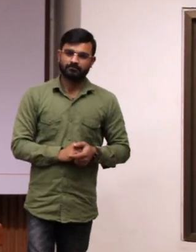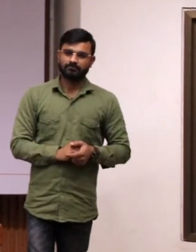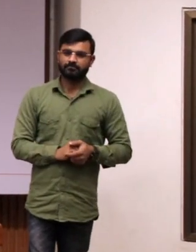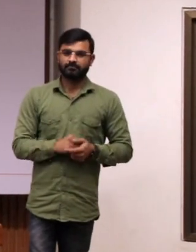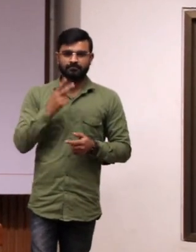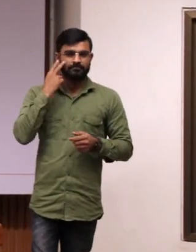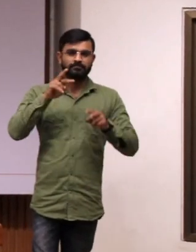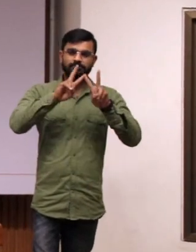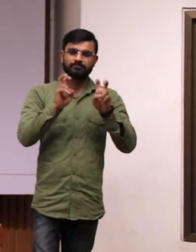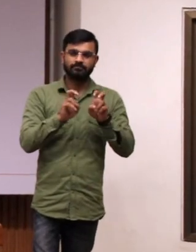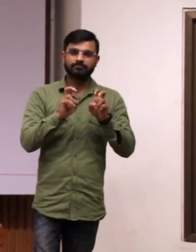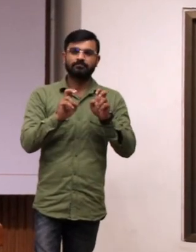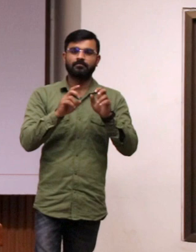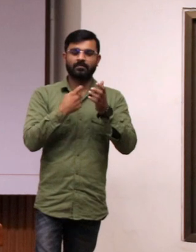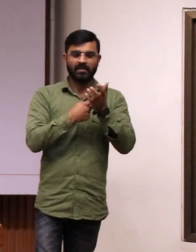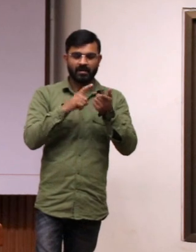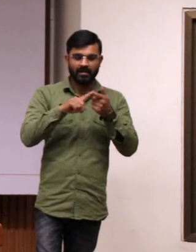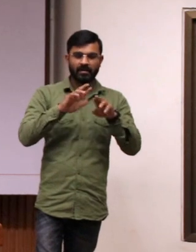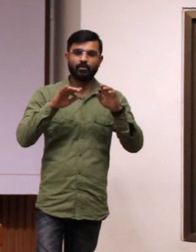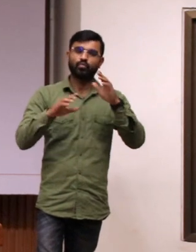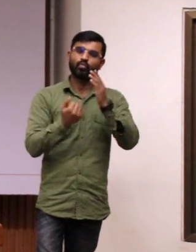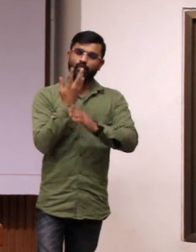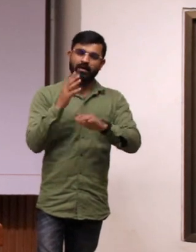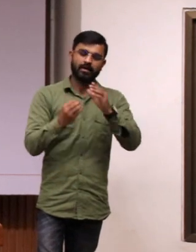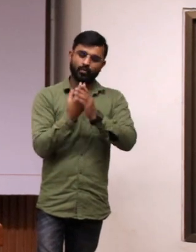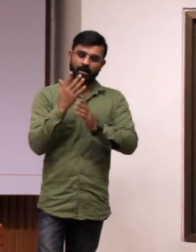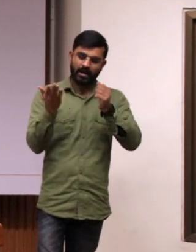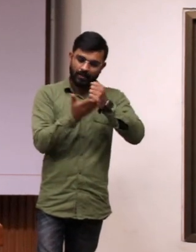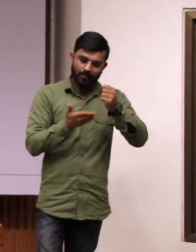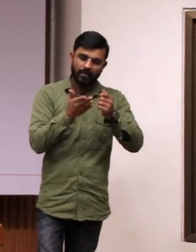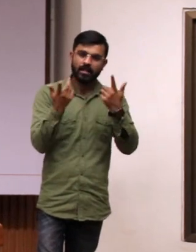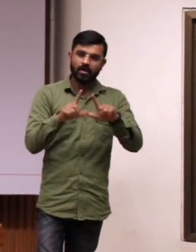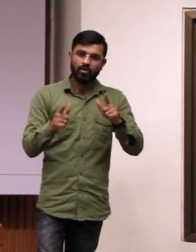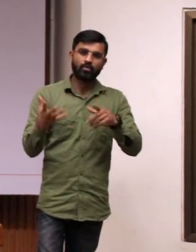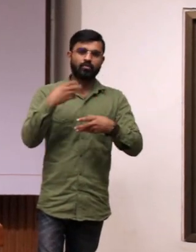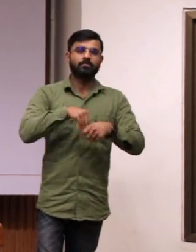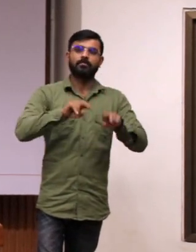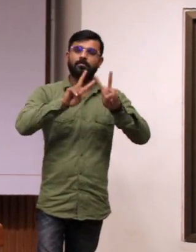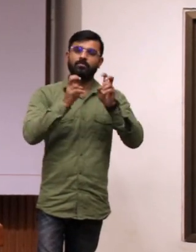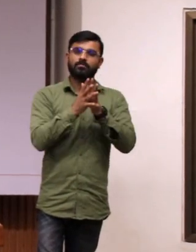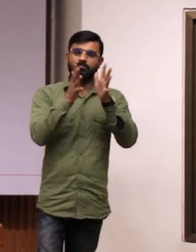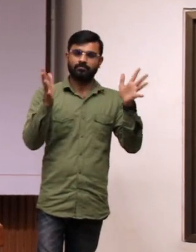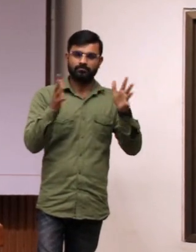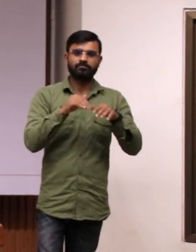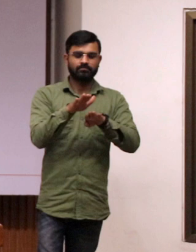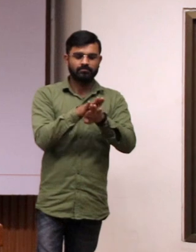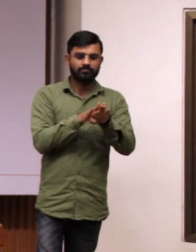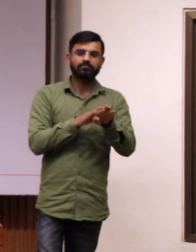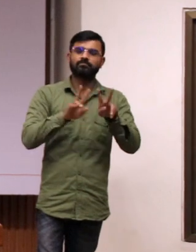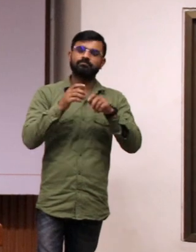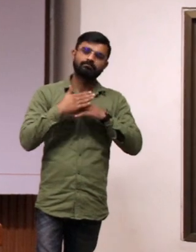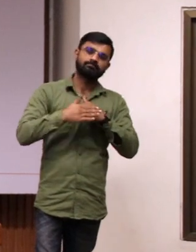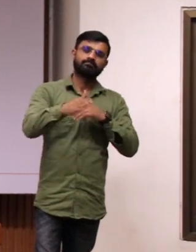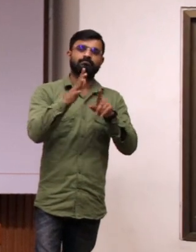was looking at the topic, afforestation, reforestation, and eco-restoration in India. It's quite a big topic, and slowly the tide is